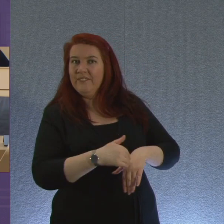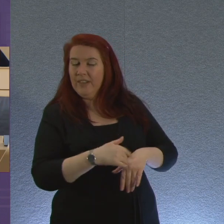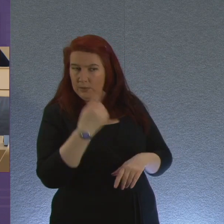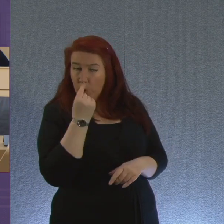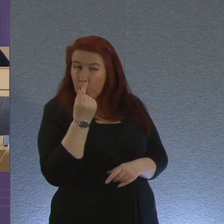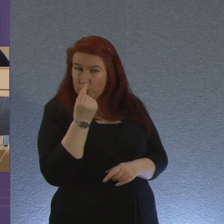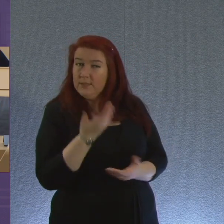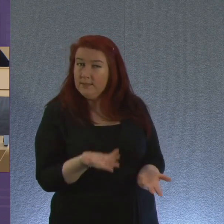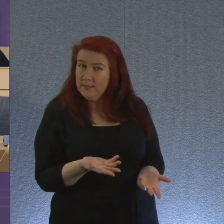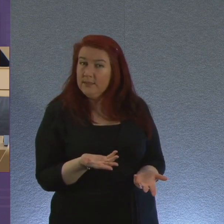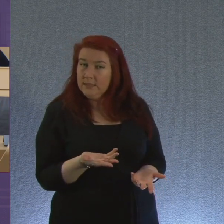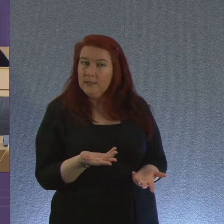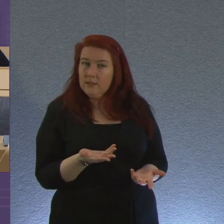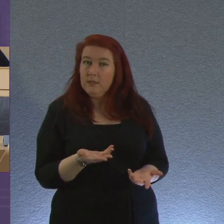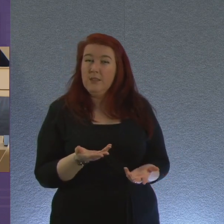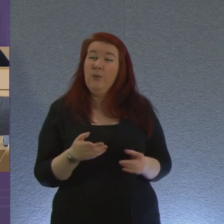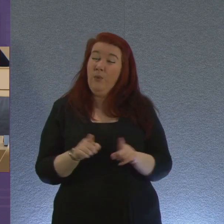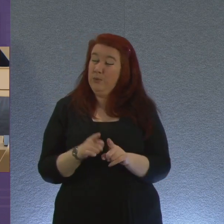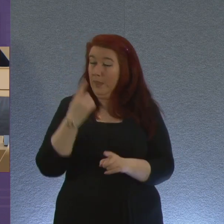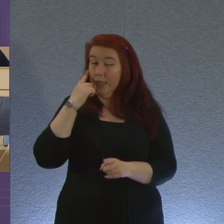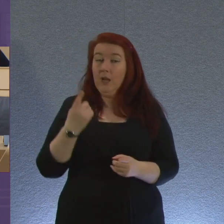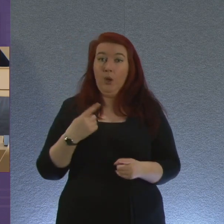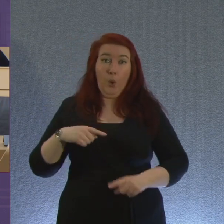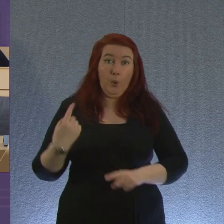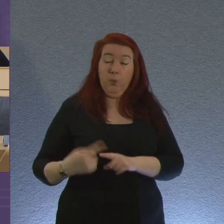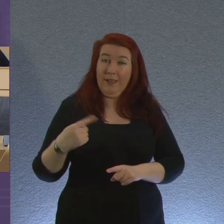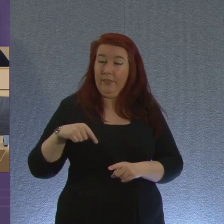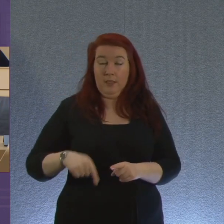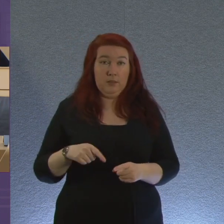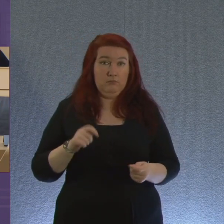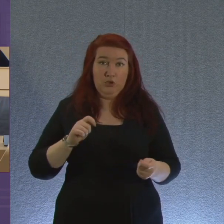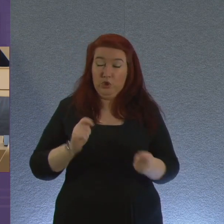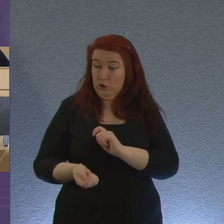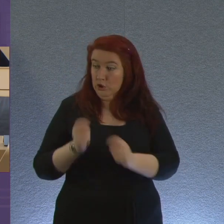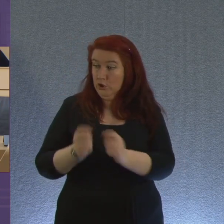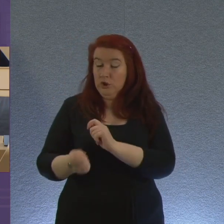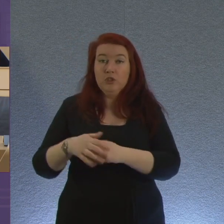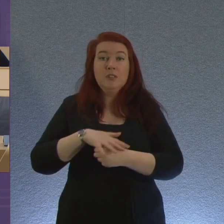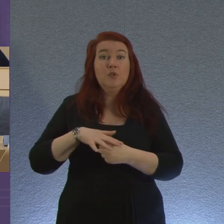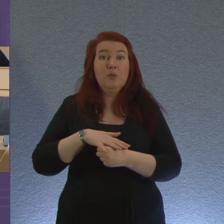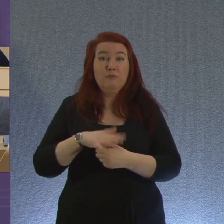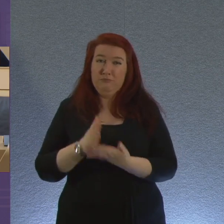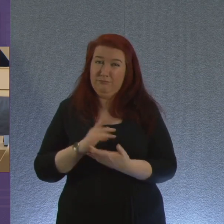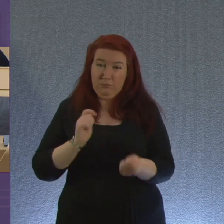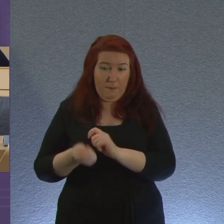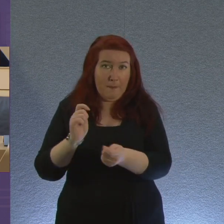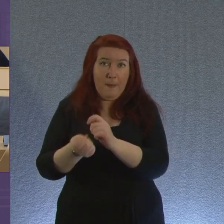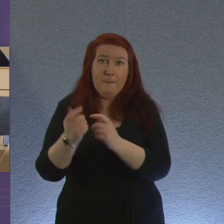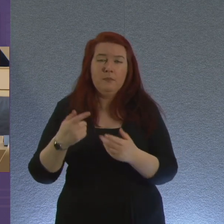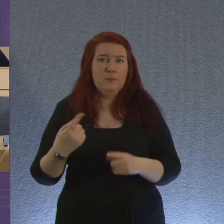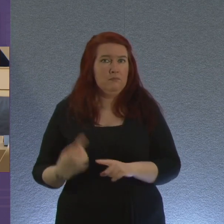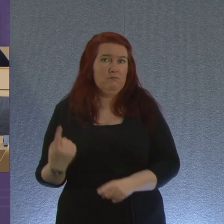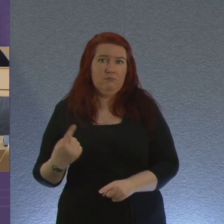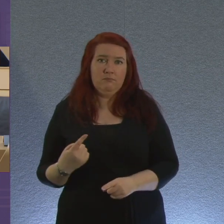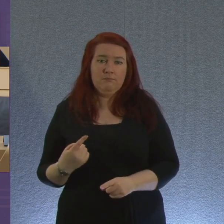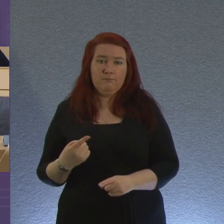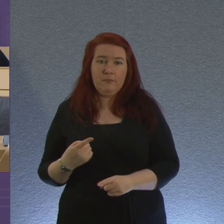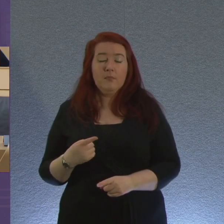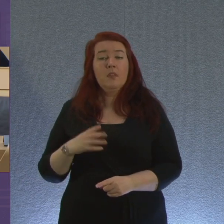how quickly we are dealing with this fast-moving situation. The economy,